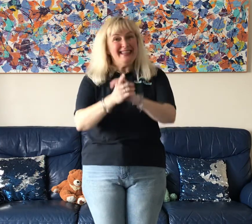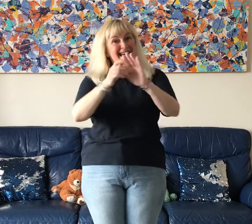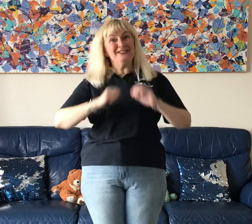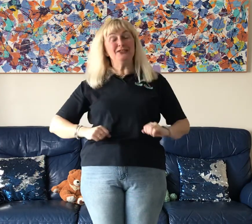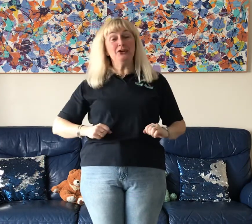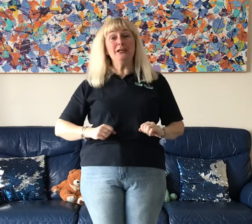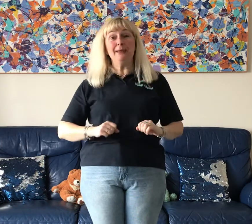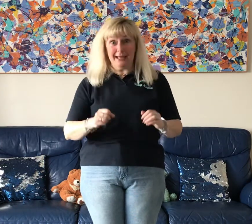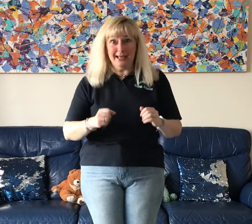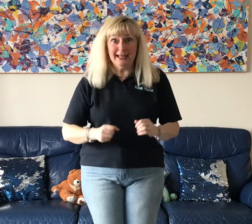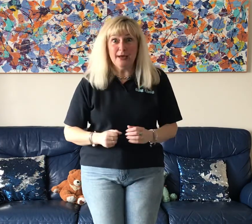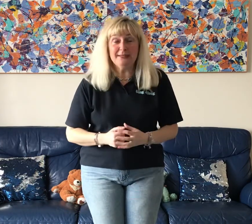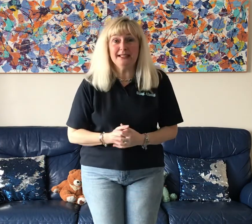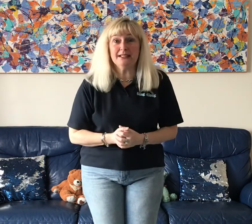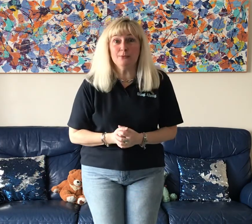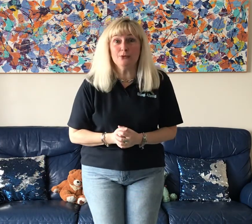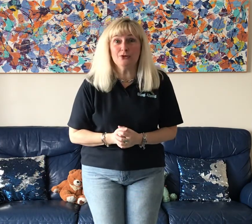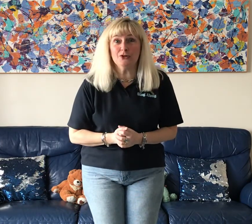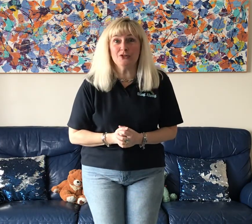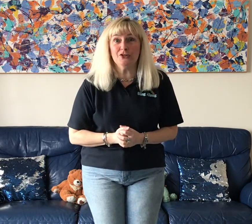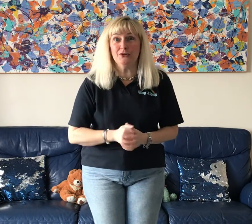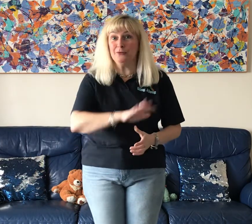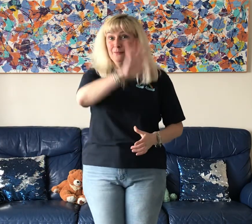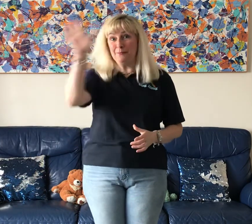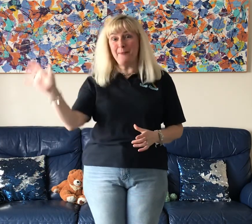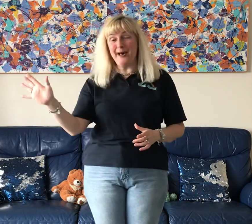Thanks for joining me. Come and sing some more songs soon. Bye bye.